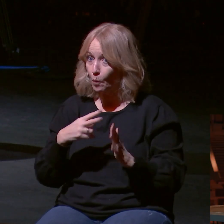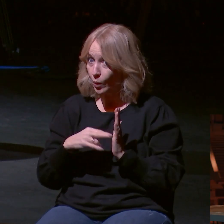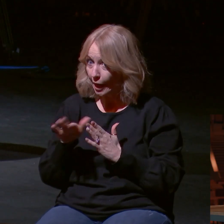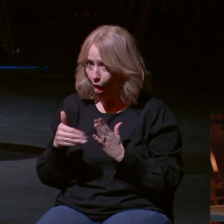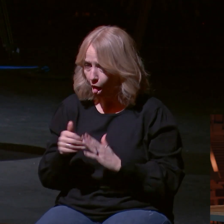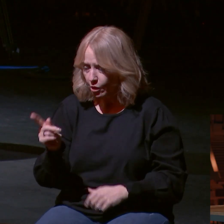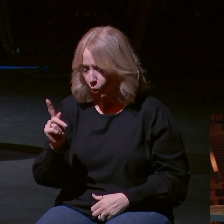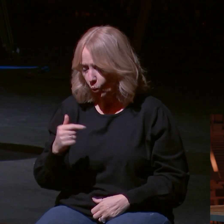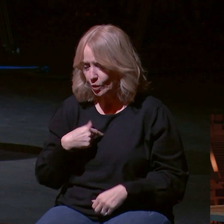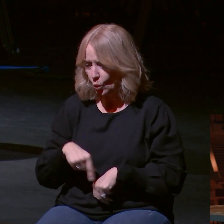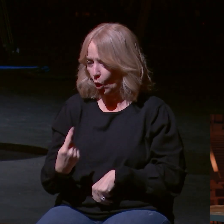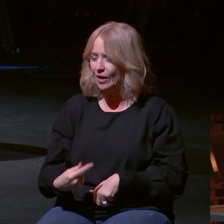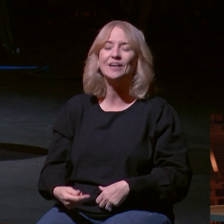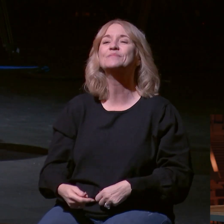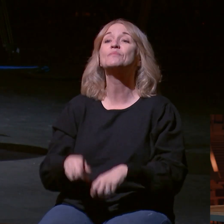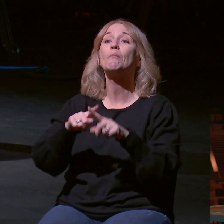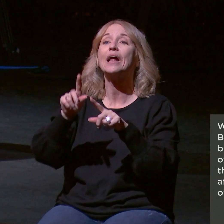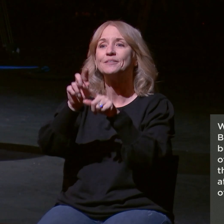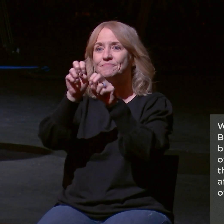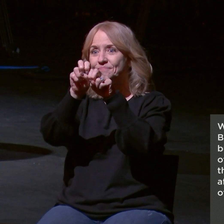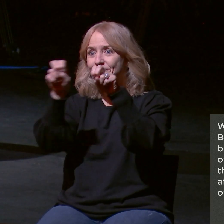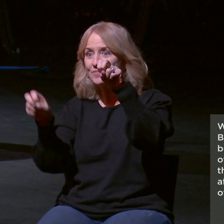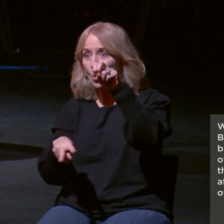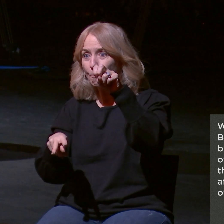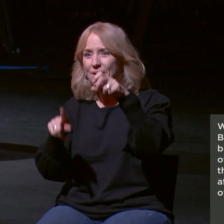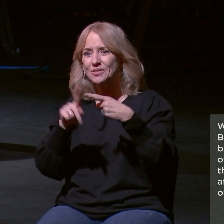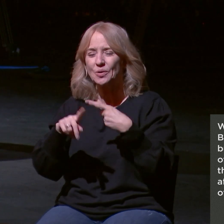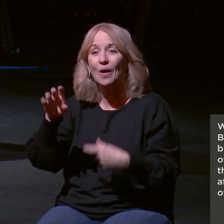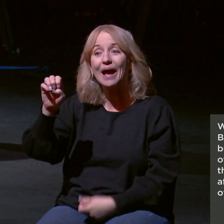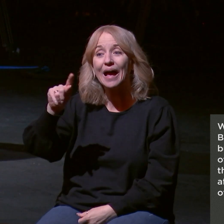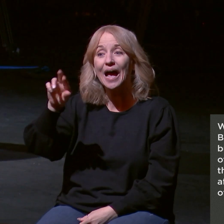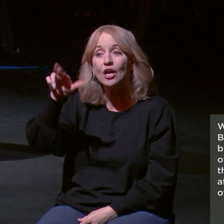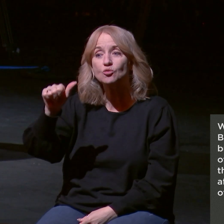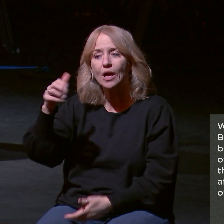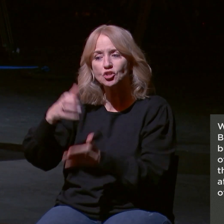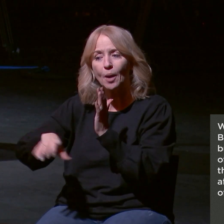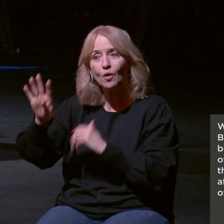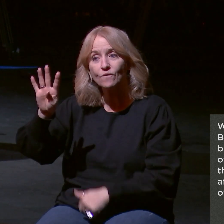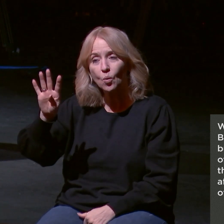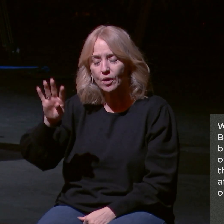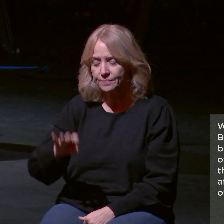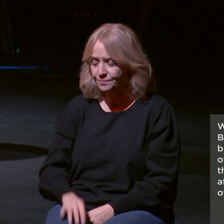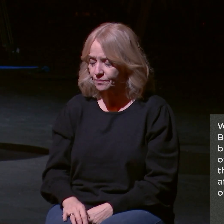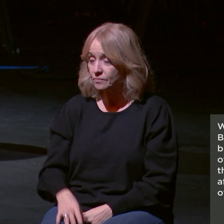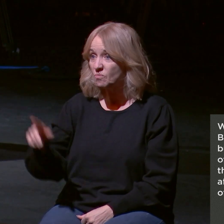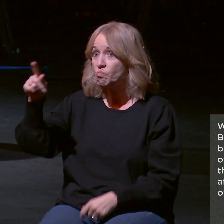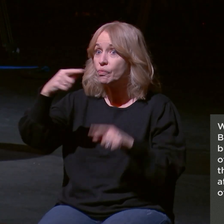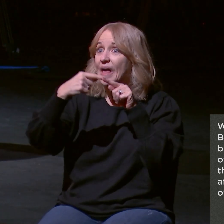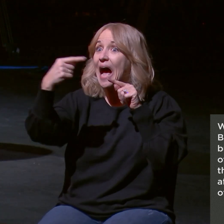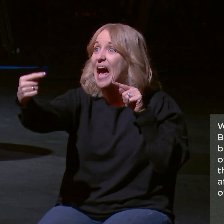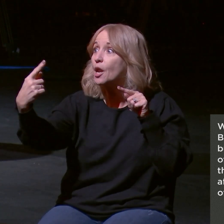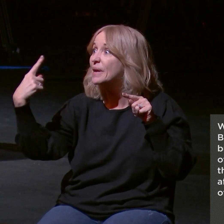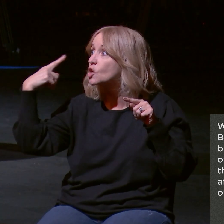Ezra chapter 4, starting in verse 1, it says this. When the enemies of Judah and Benjamin heard that the exiles were building a temple for the